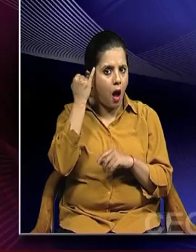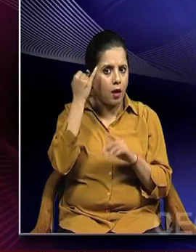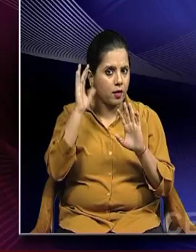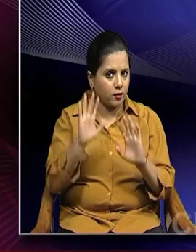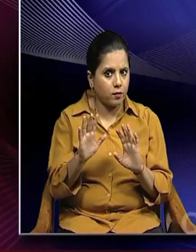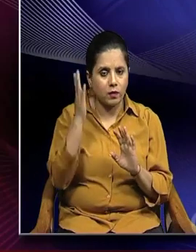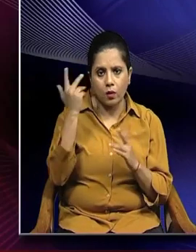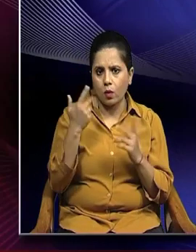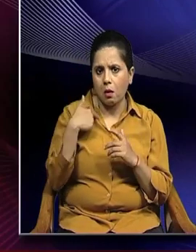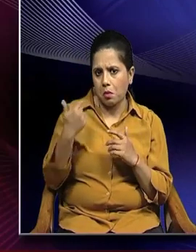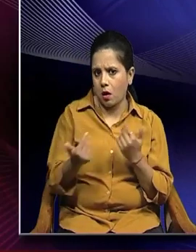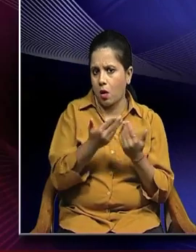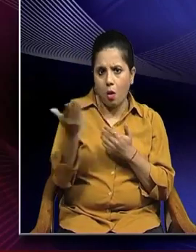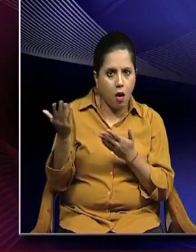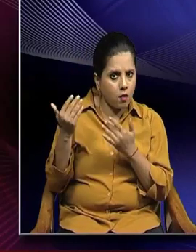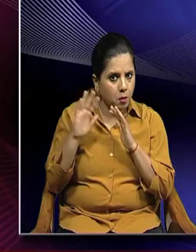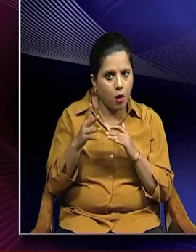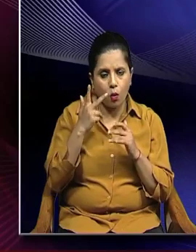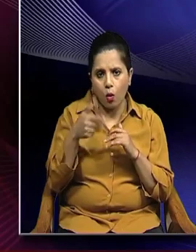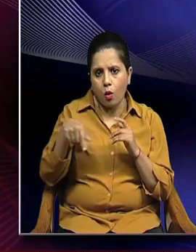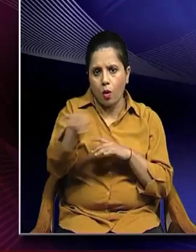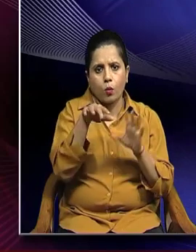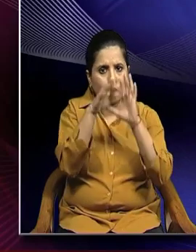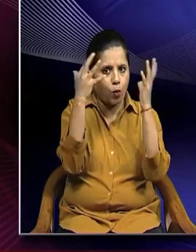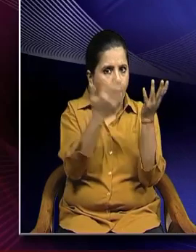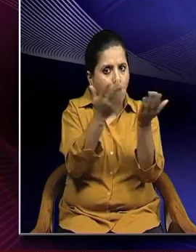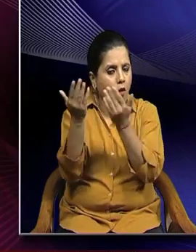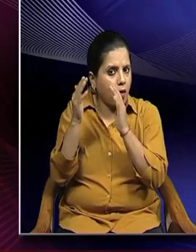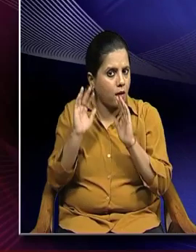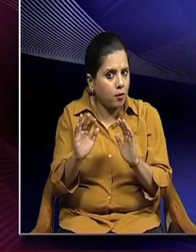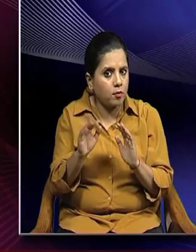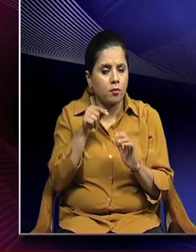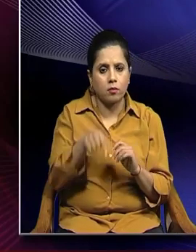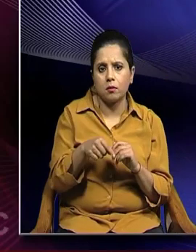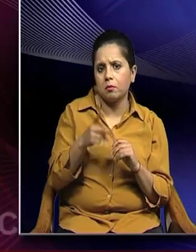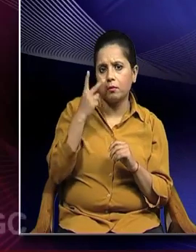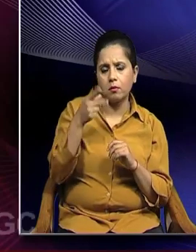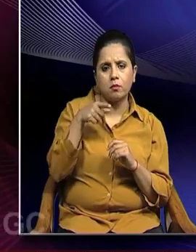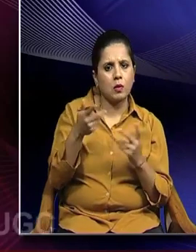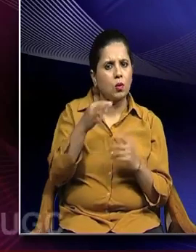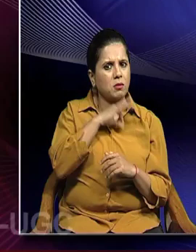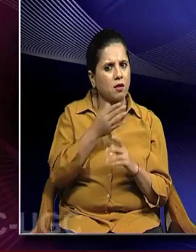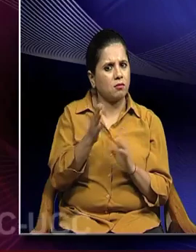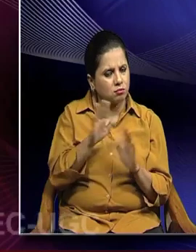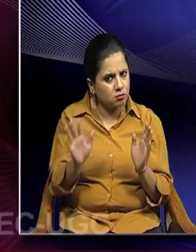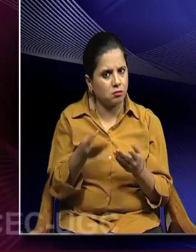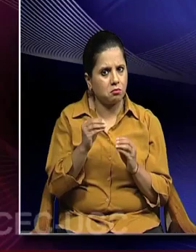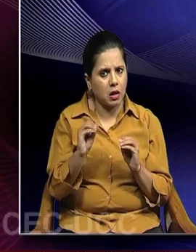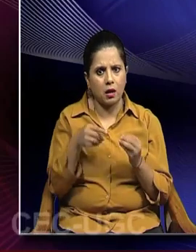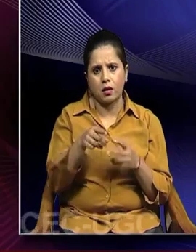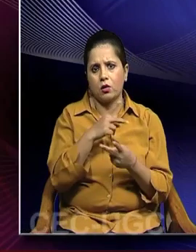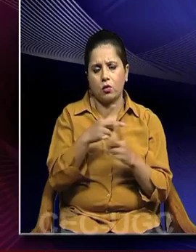ideas which are present in each and every part of the world. So why don't we take benefit of